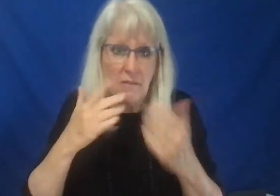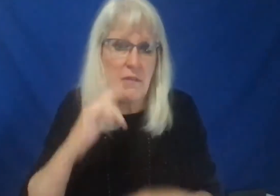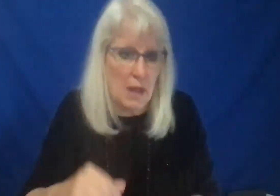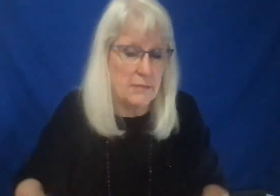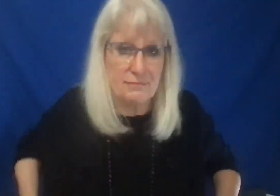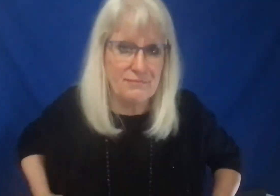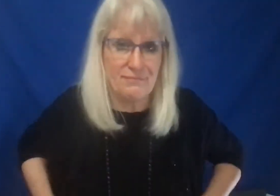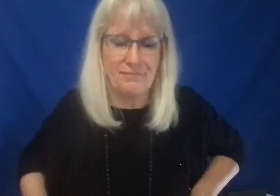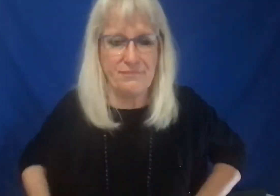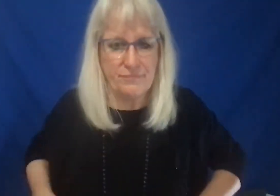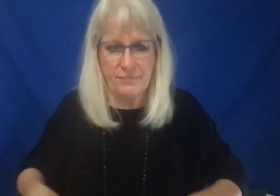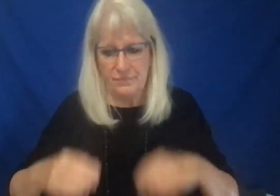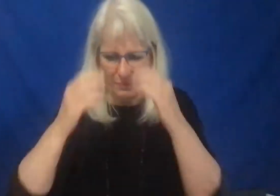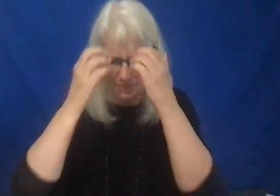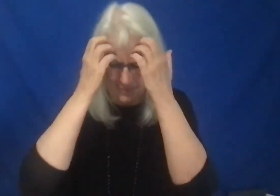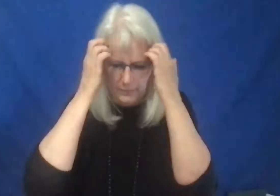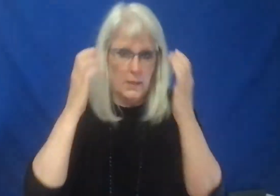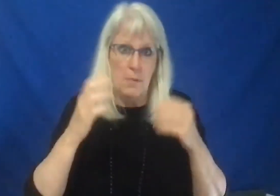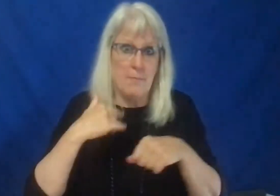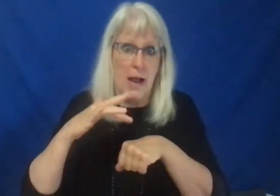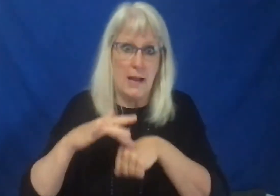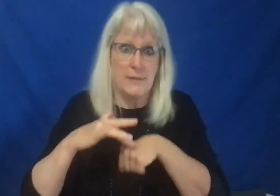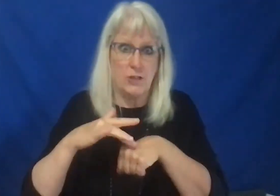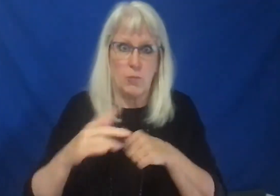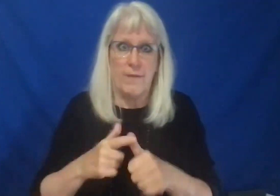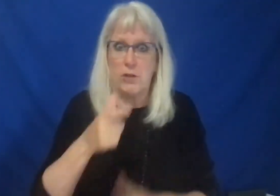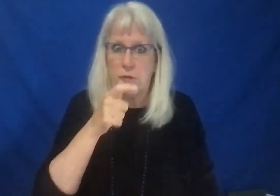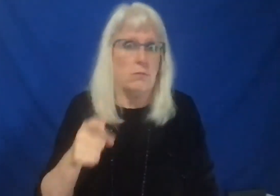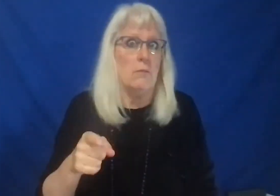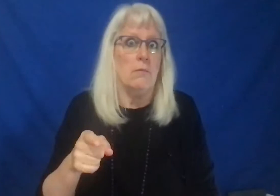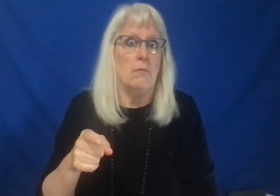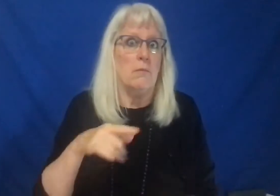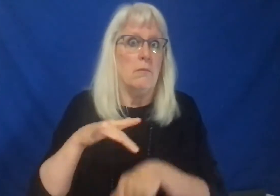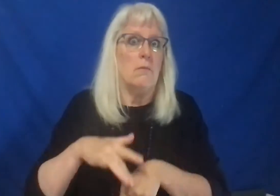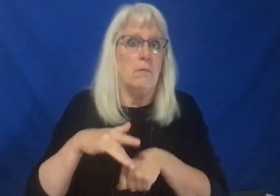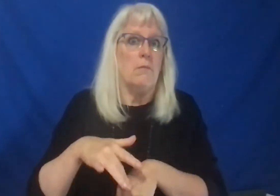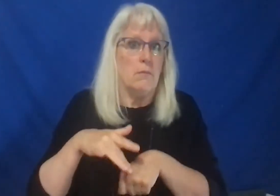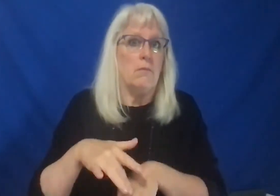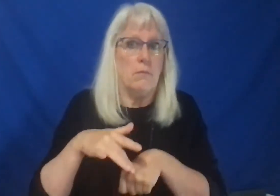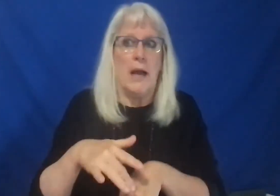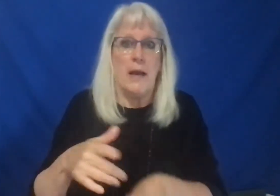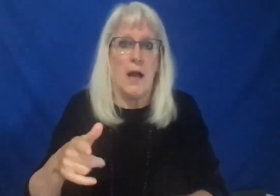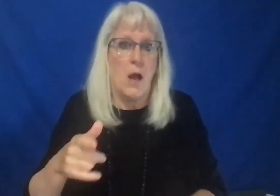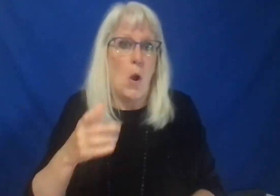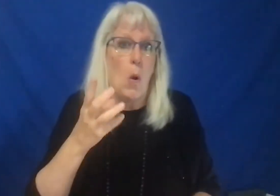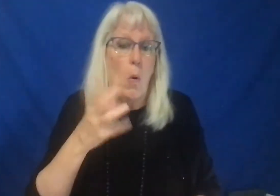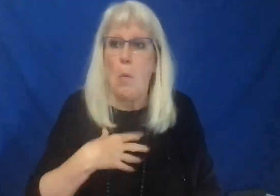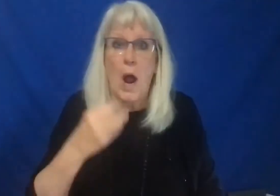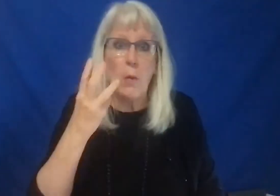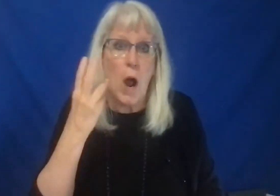But I absolutely had an obsession with the first drink. And when I ingested that first sip of white wine or pink champagne, the